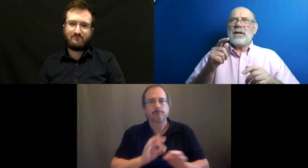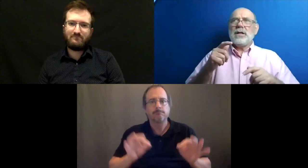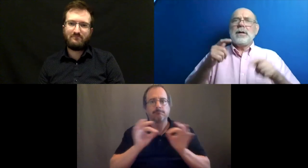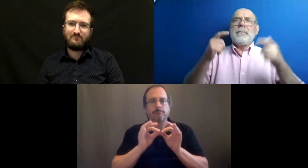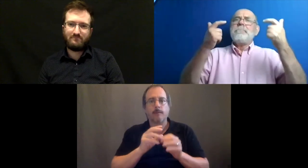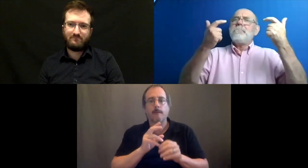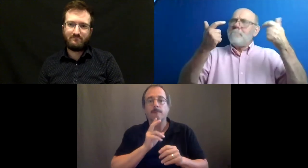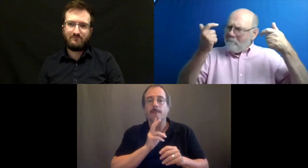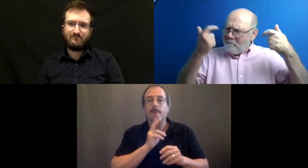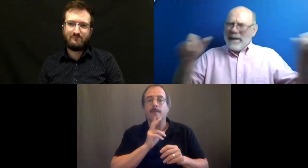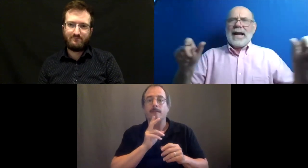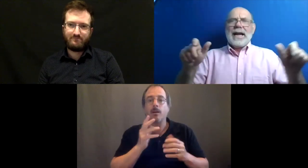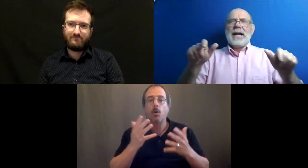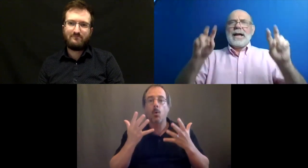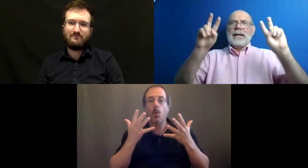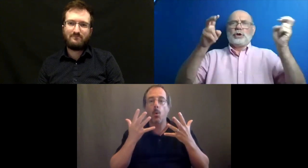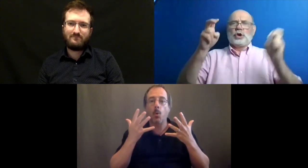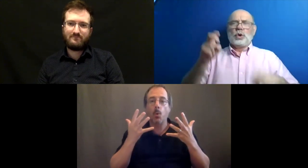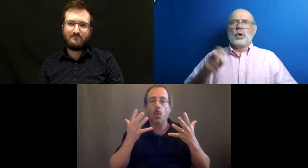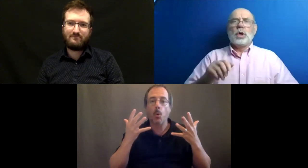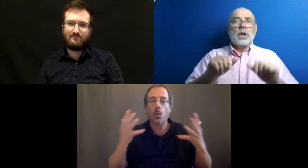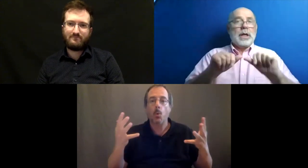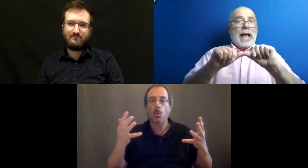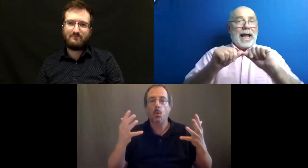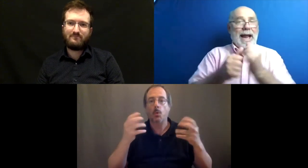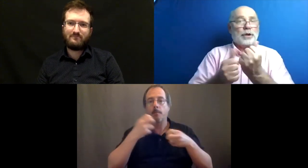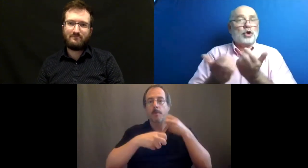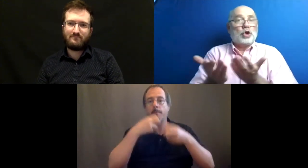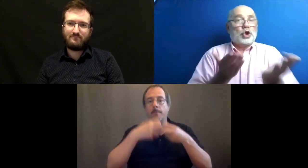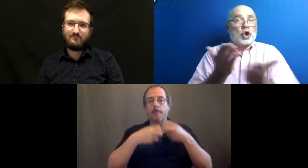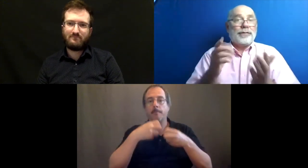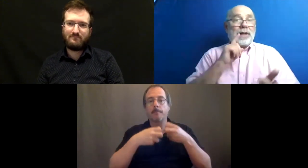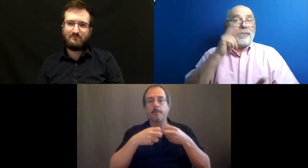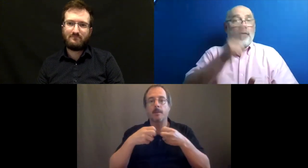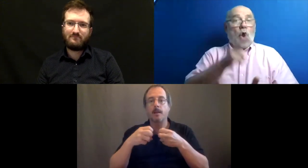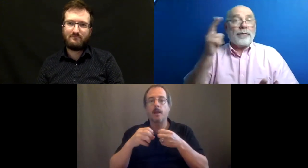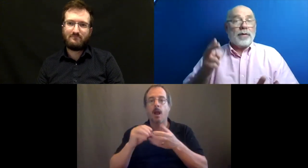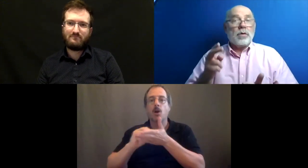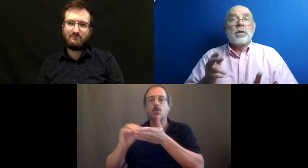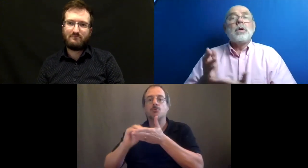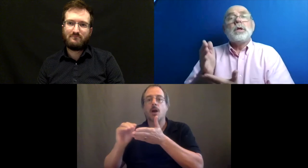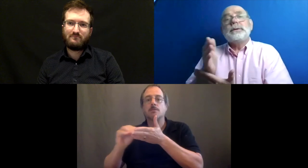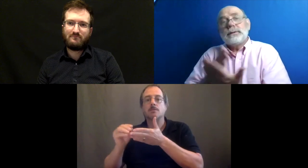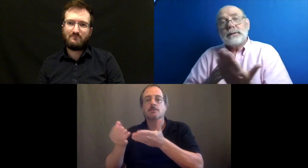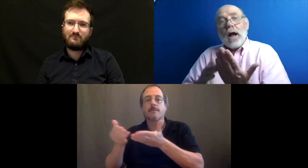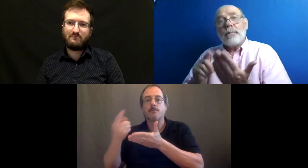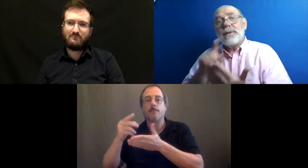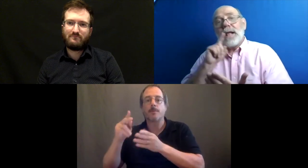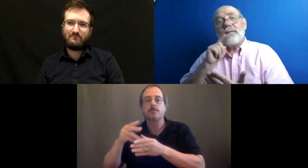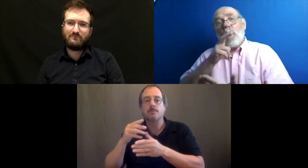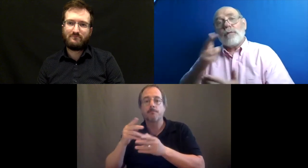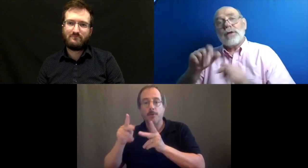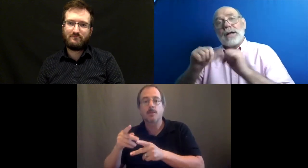on-the-job training. Absolutely. These are significant issues. Service